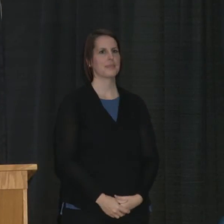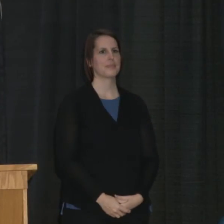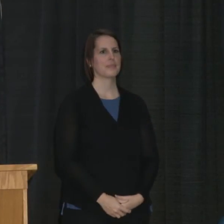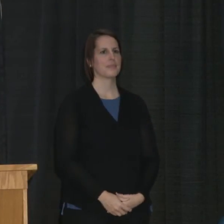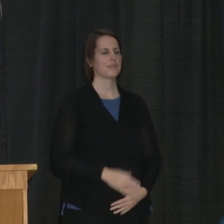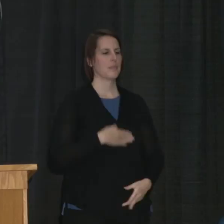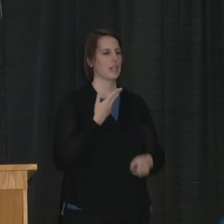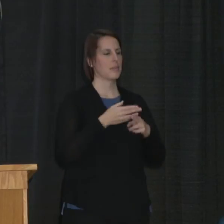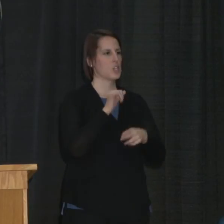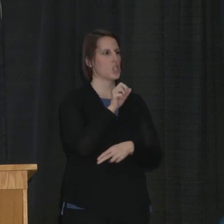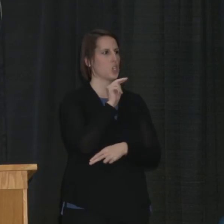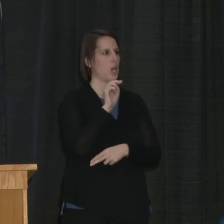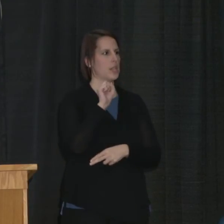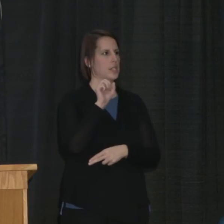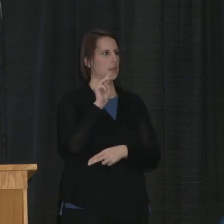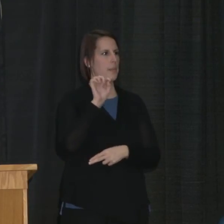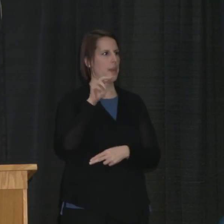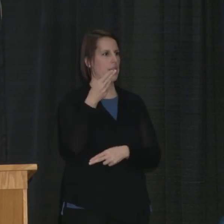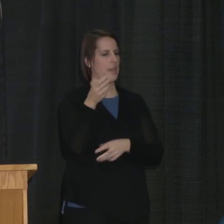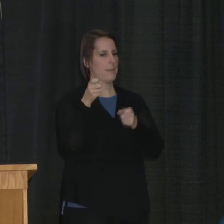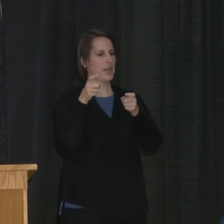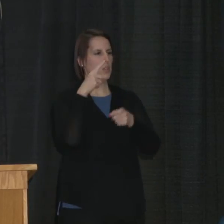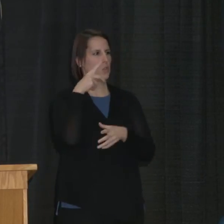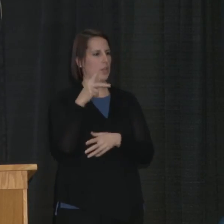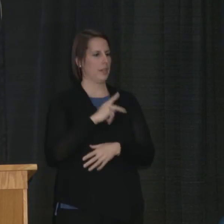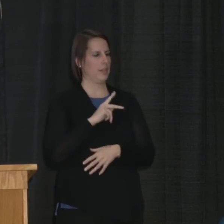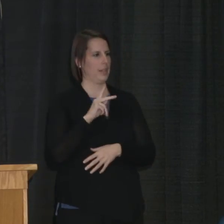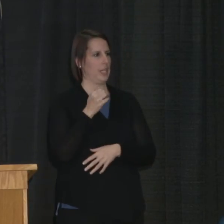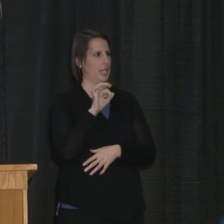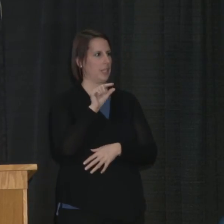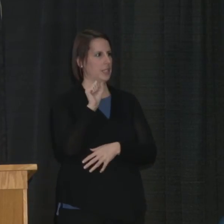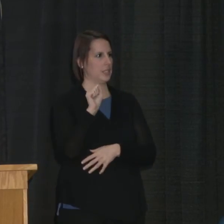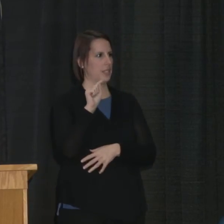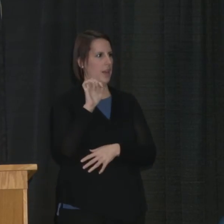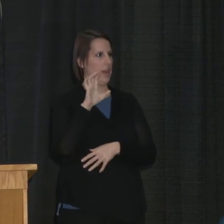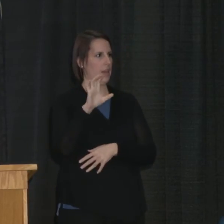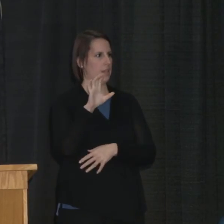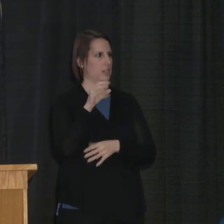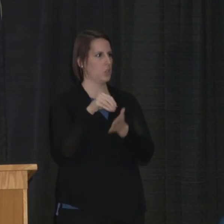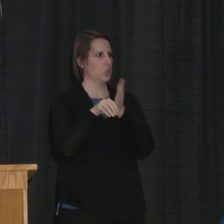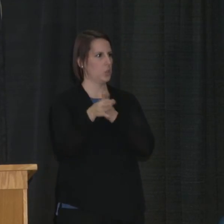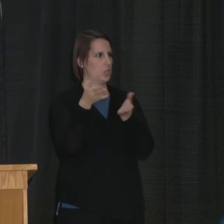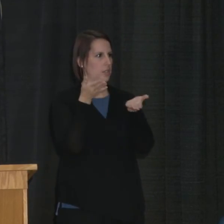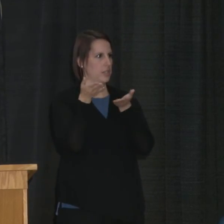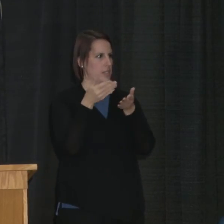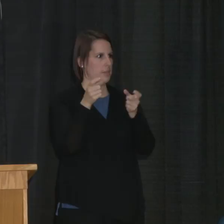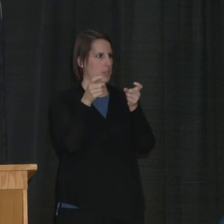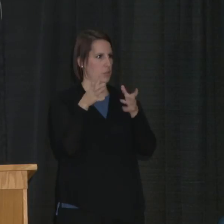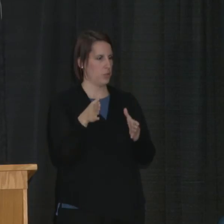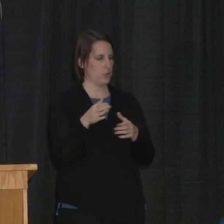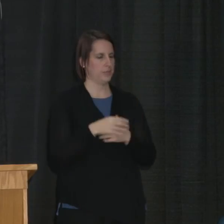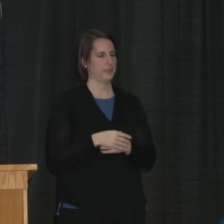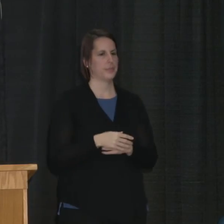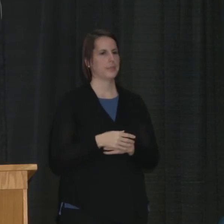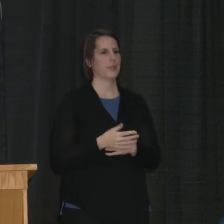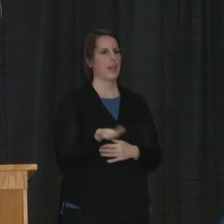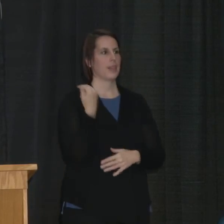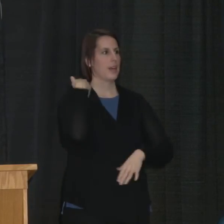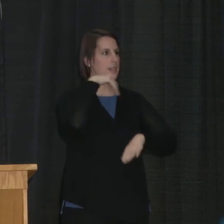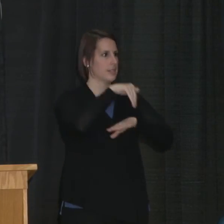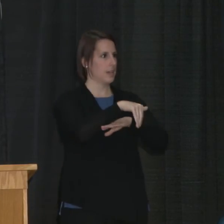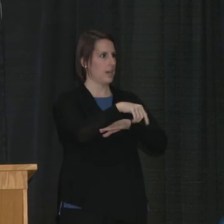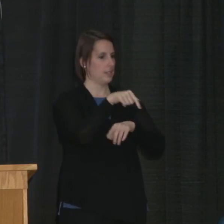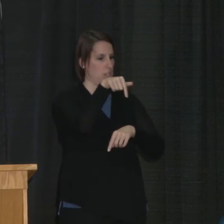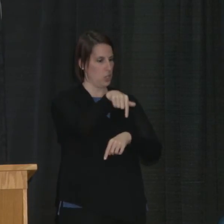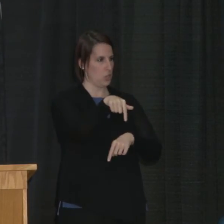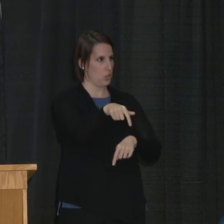I'm John Smith, the Manager of Student Services here at Kingstec. Just last evening, here in this very auditorium, we